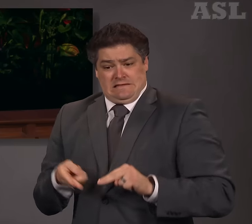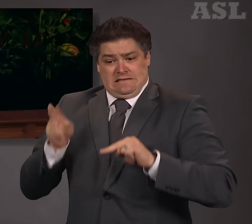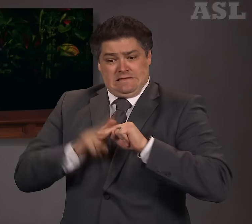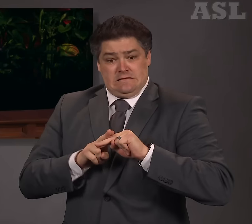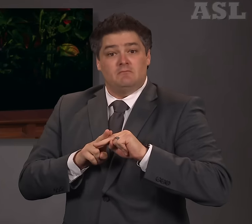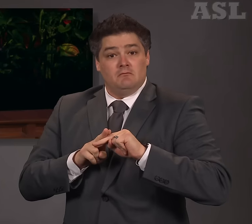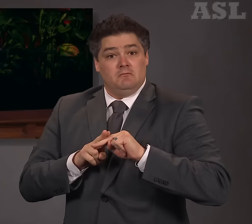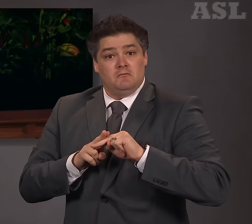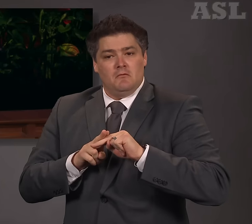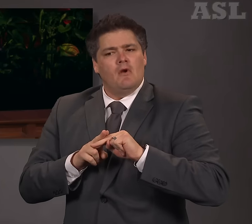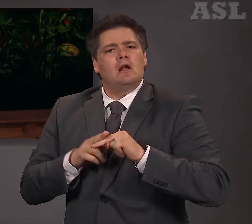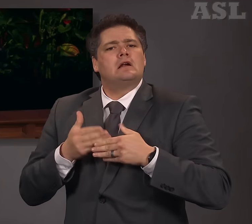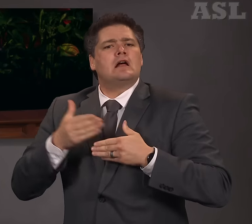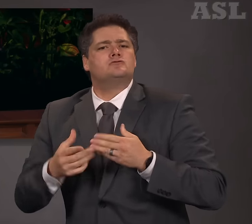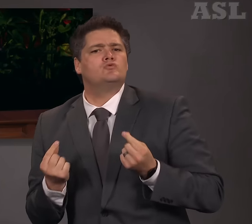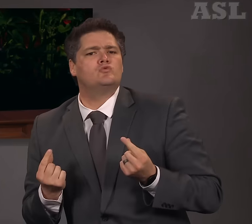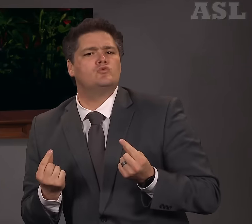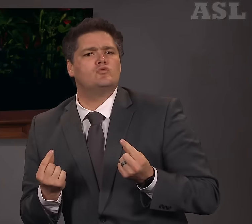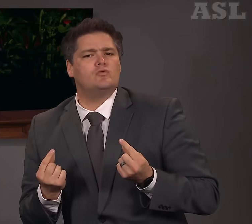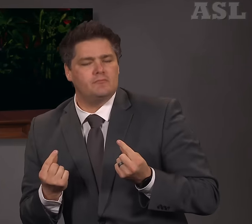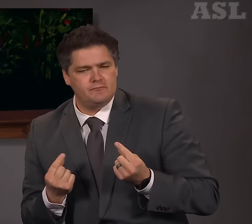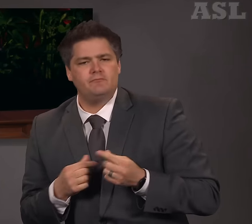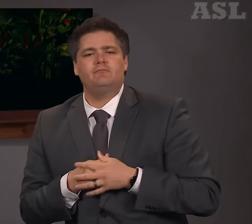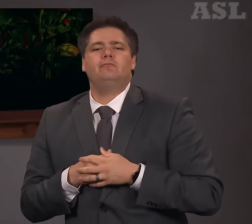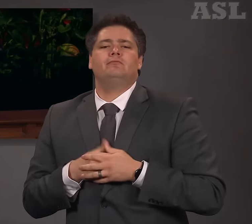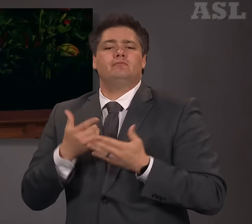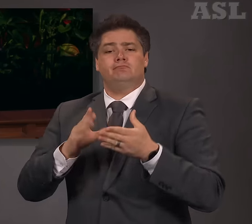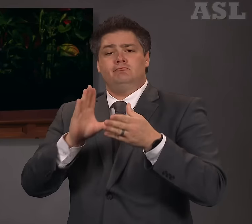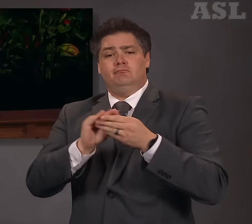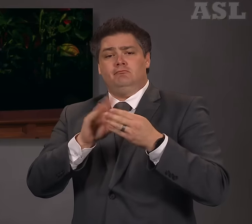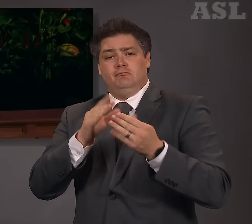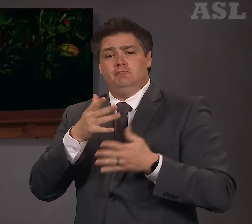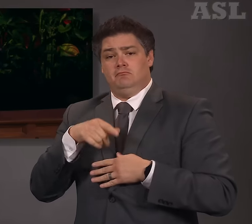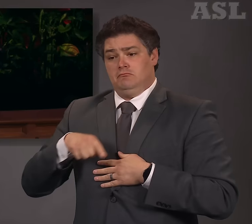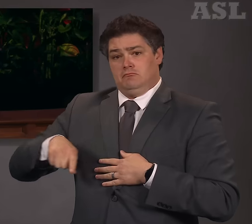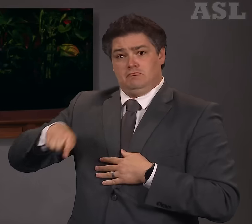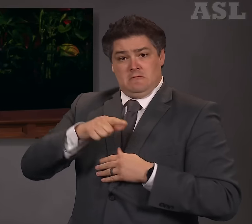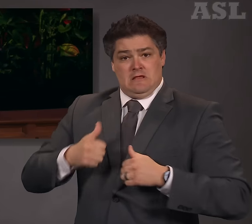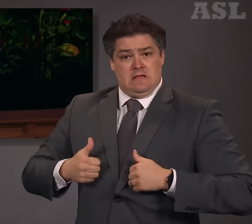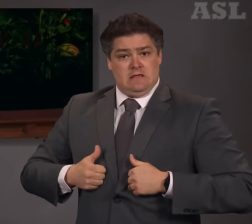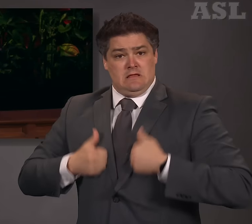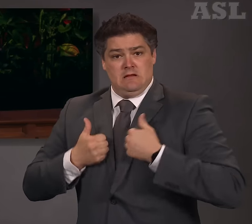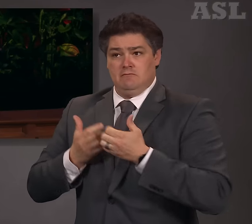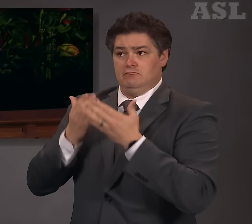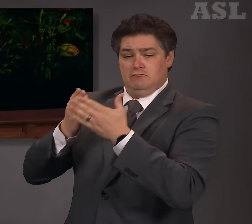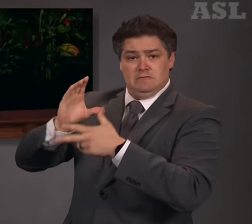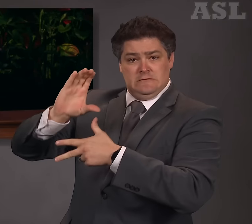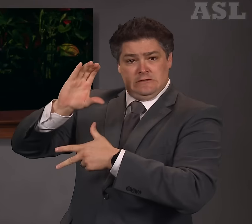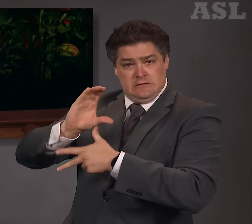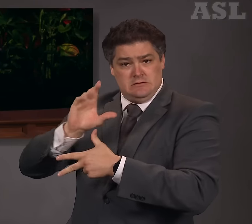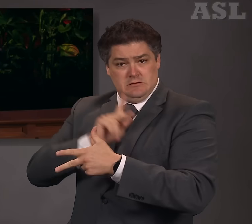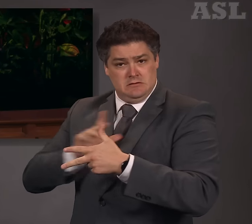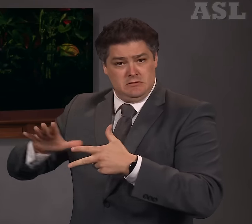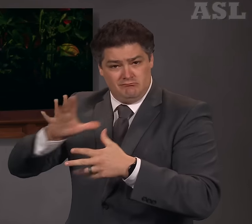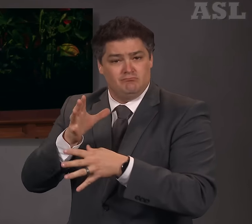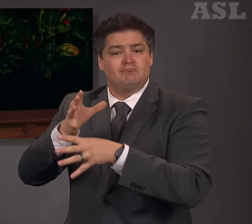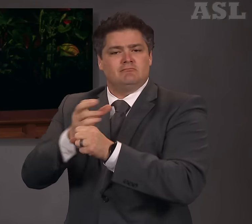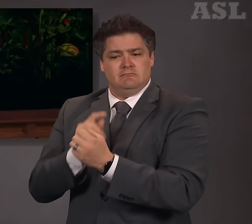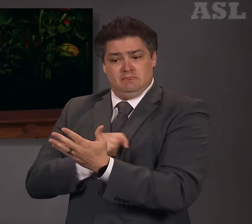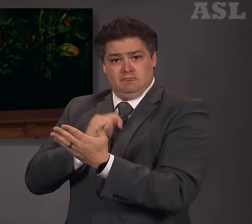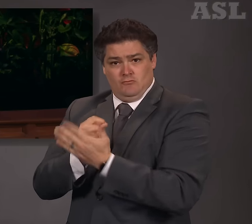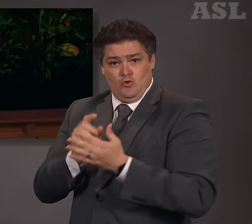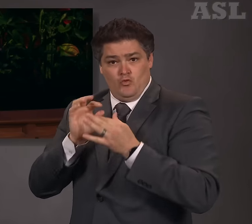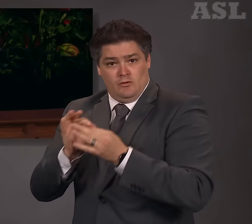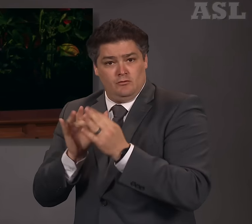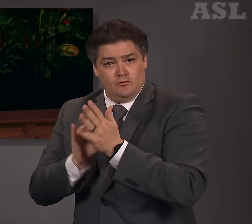the testimony of Jesus in the fullest sense by being baptized, receiving the Holy Ghost, and overcoming